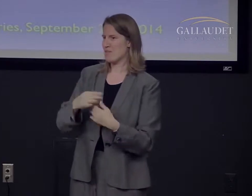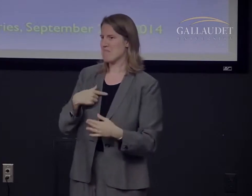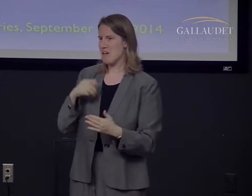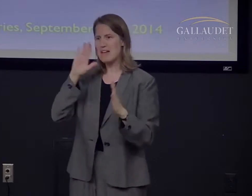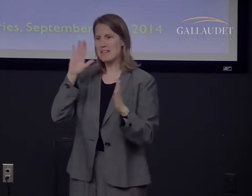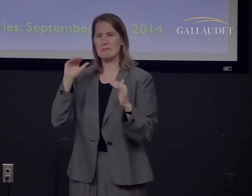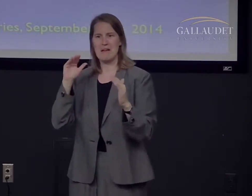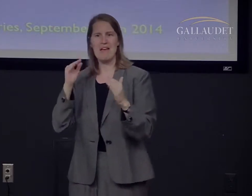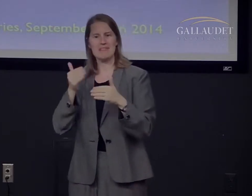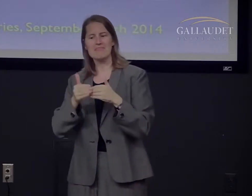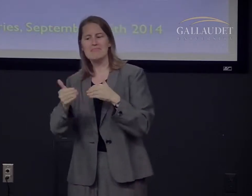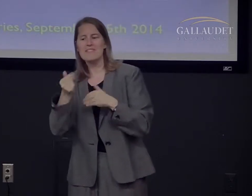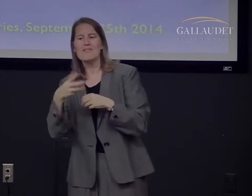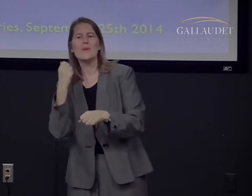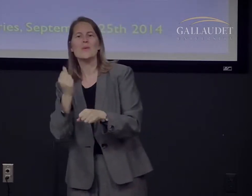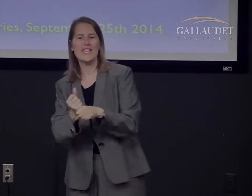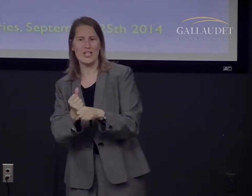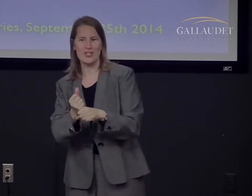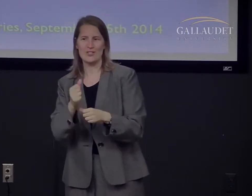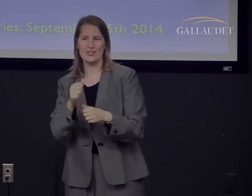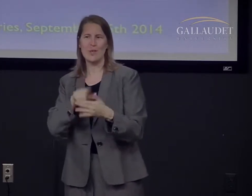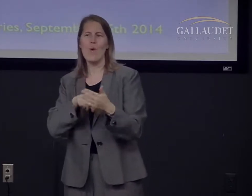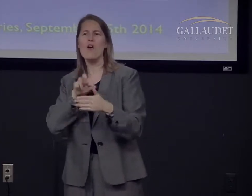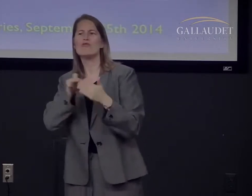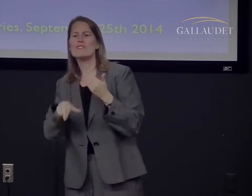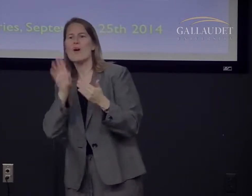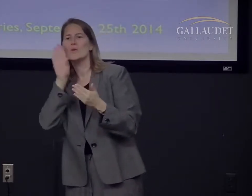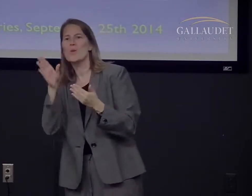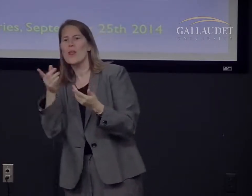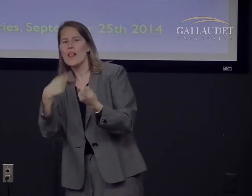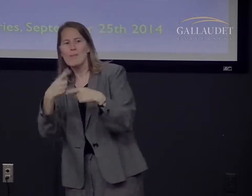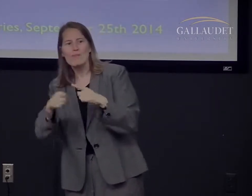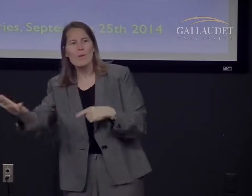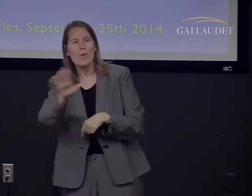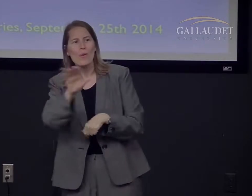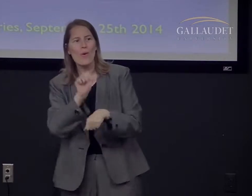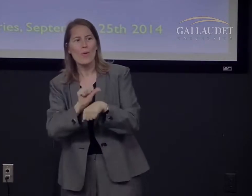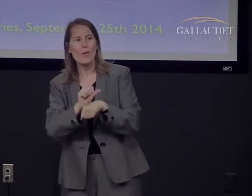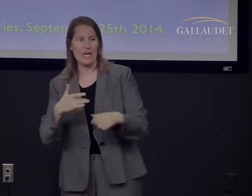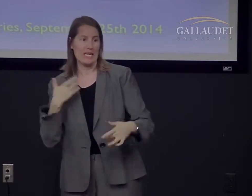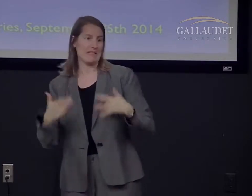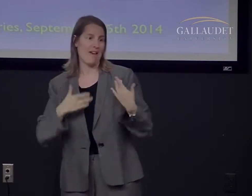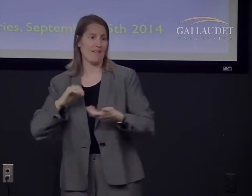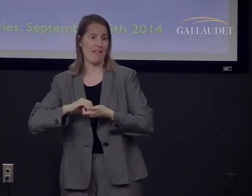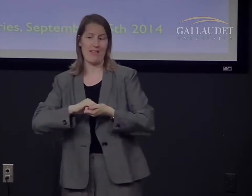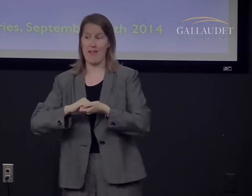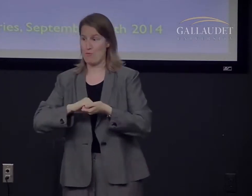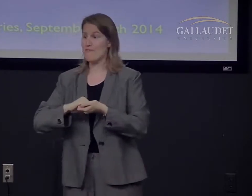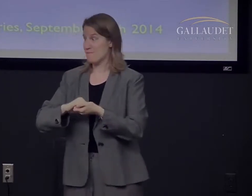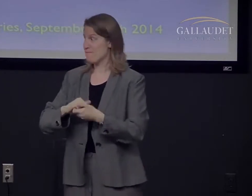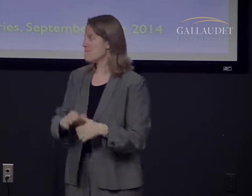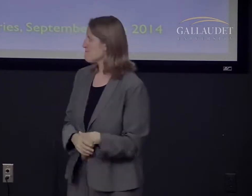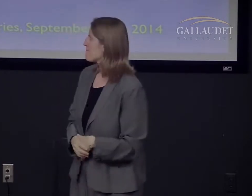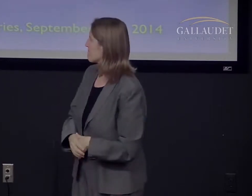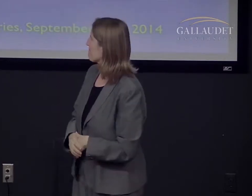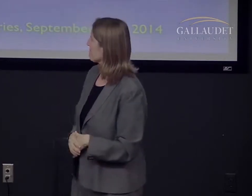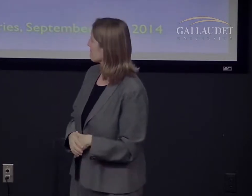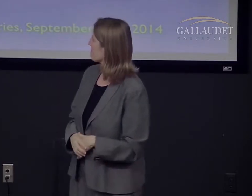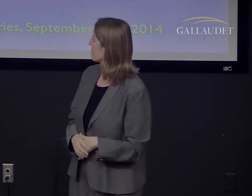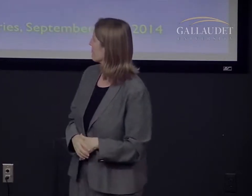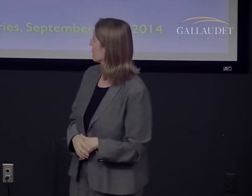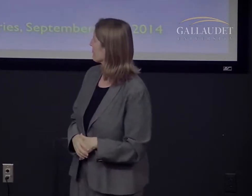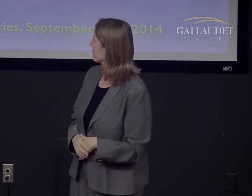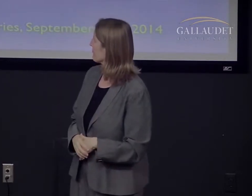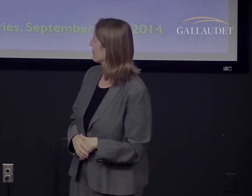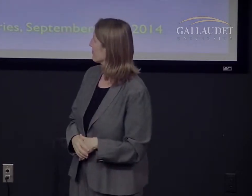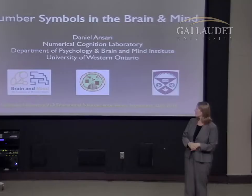next few years and what results will come out of this exciting collaboration that you've started.